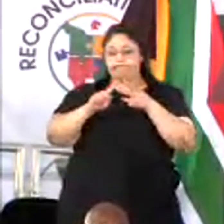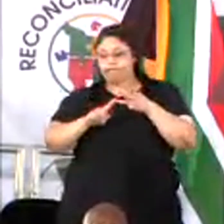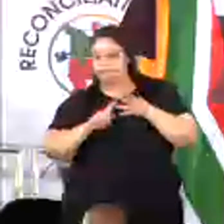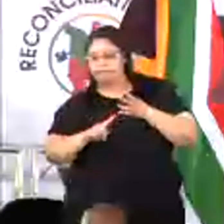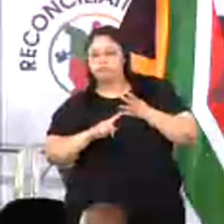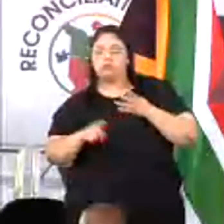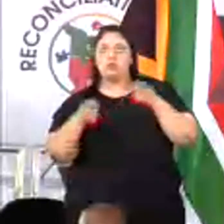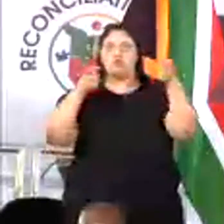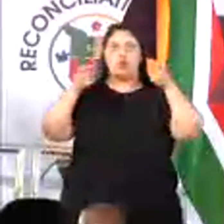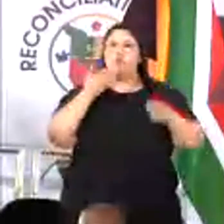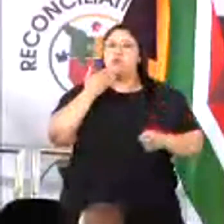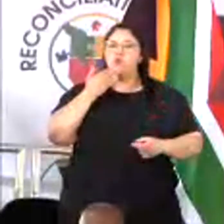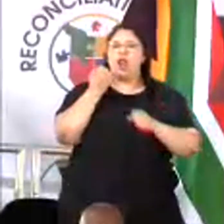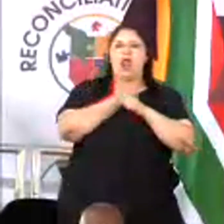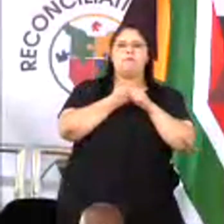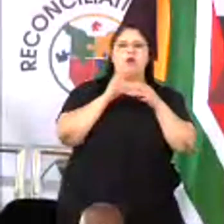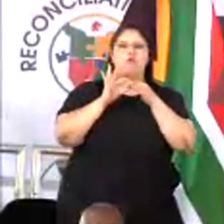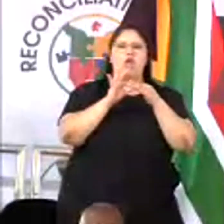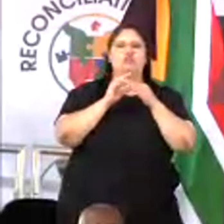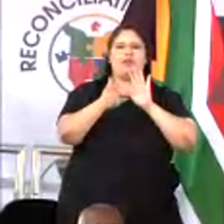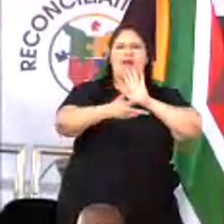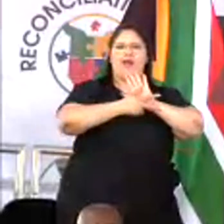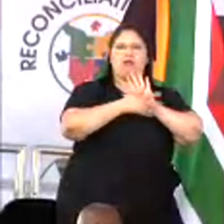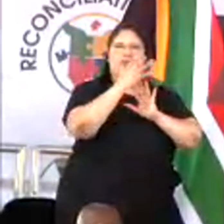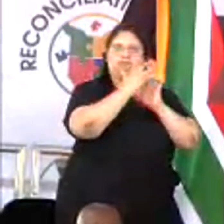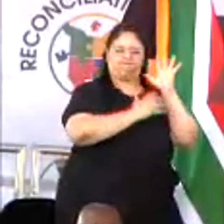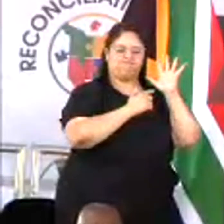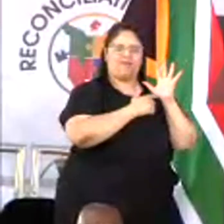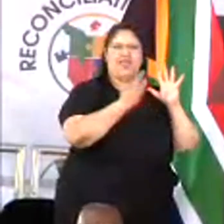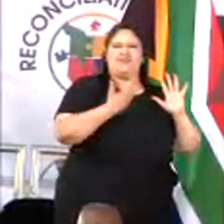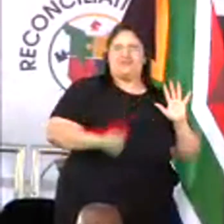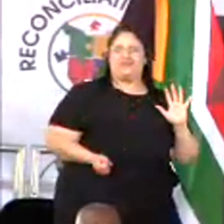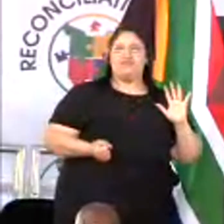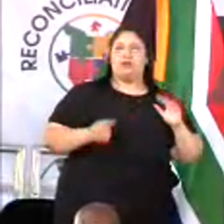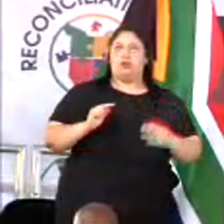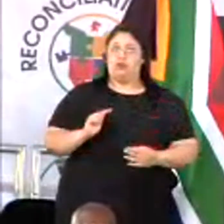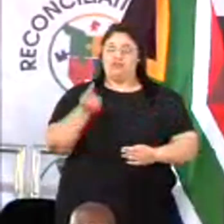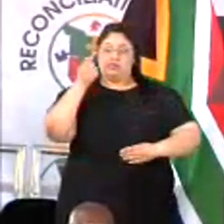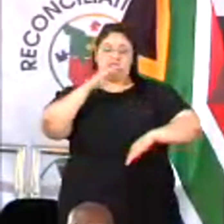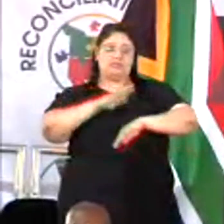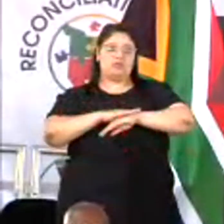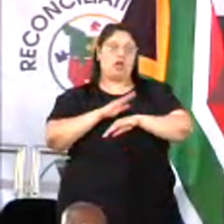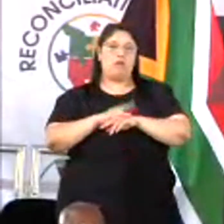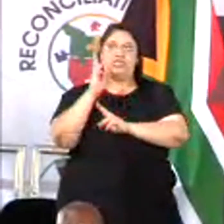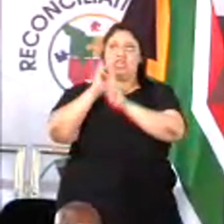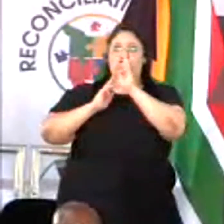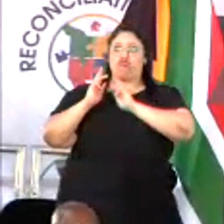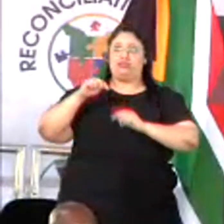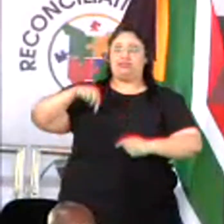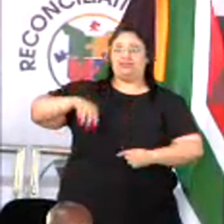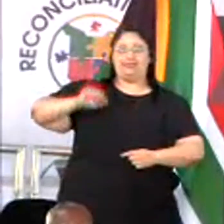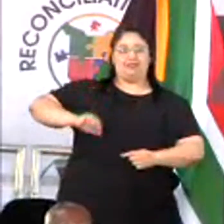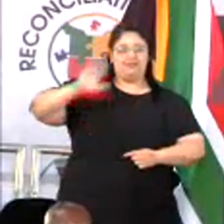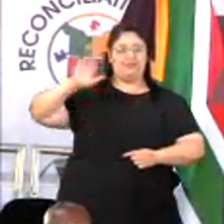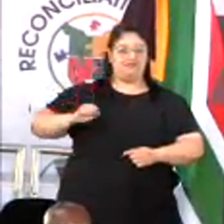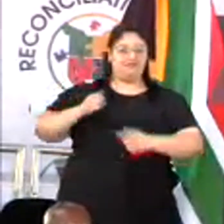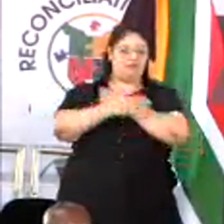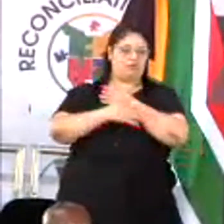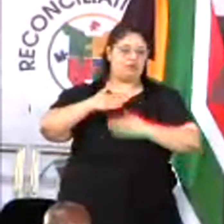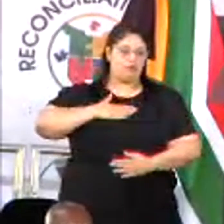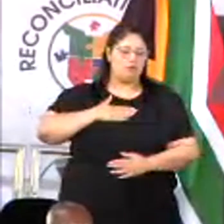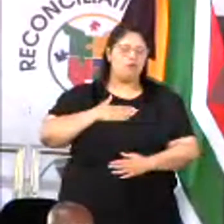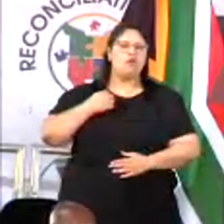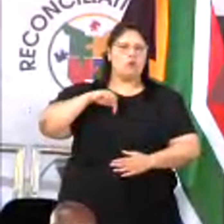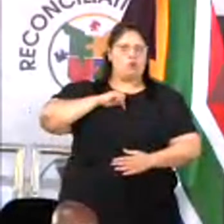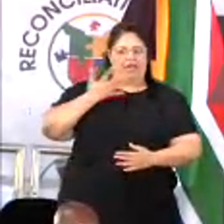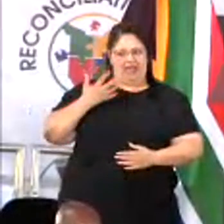the Labor Relations Act. And for the first time in the history of our country, we now